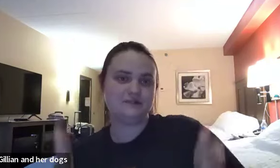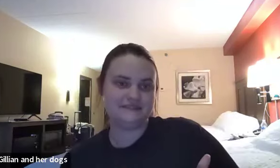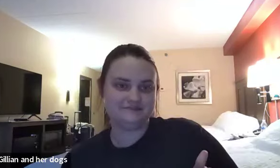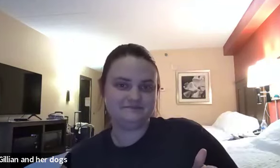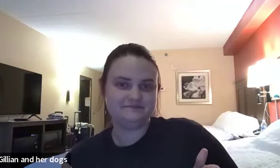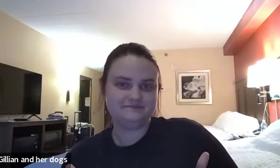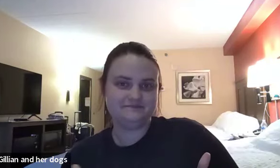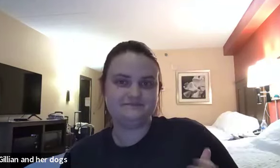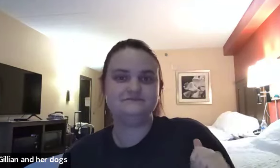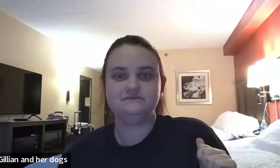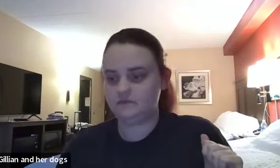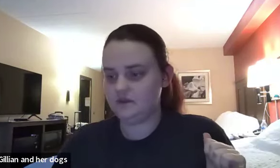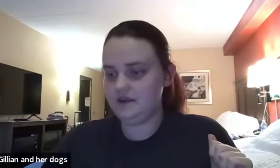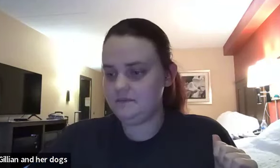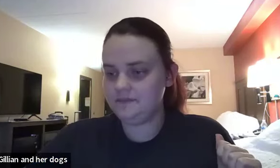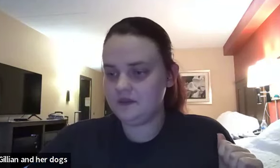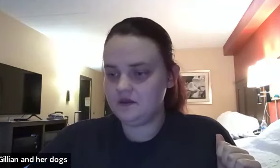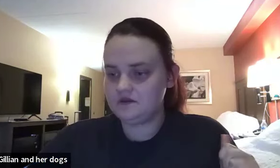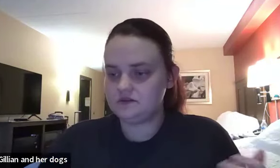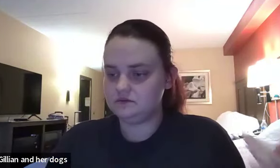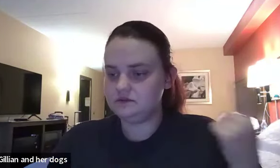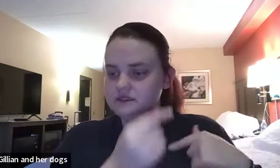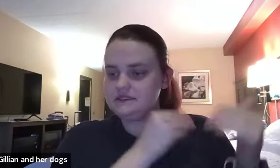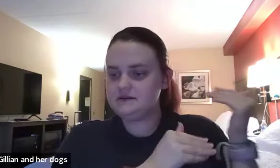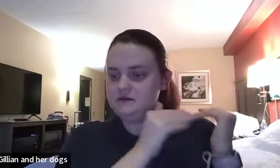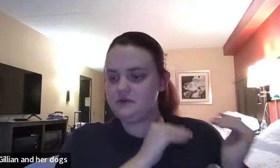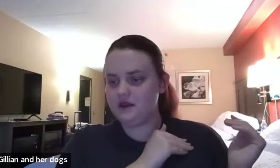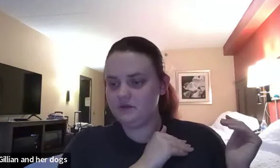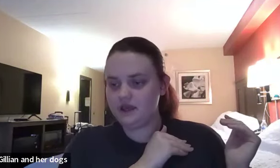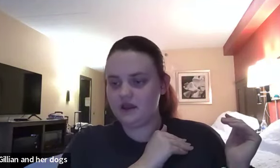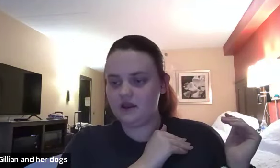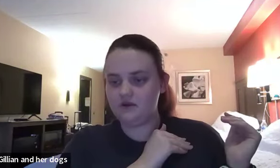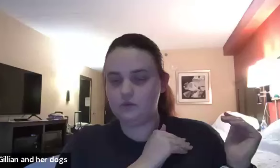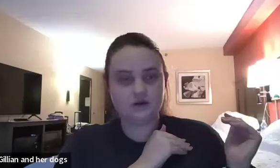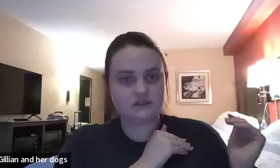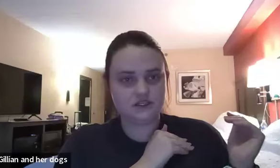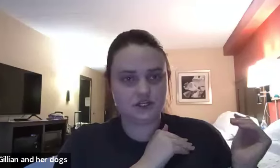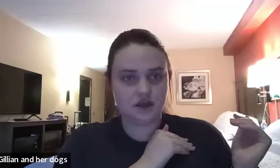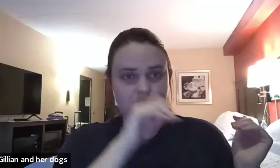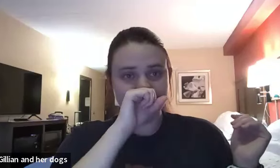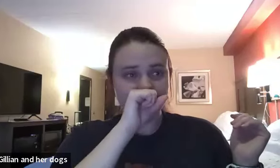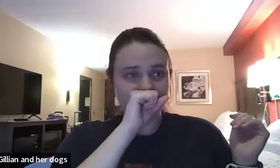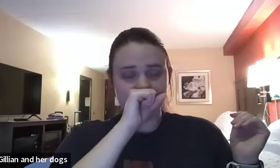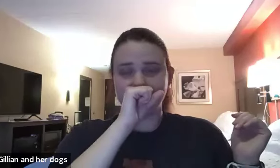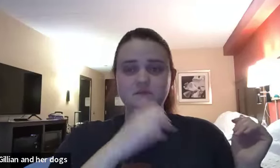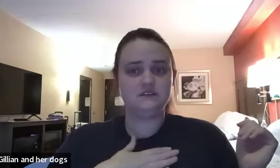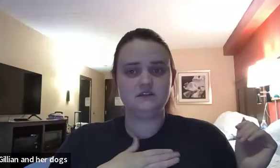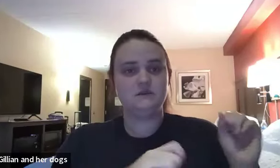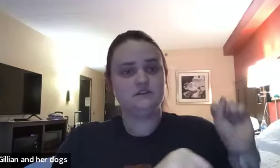person. Okay. So let's go back. We had work/job. Excuse me. So we